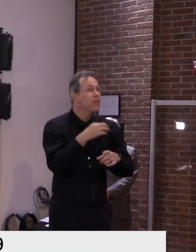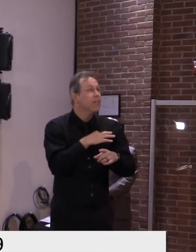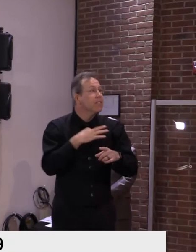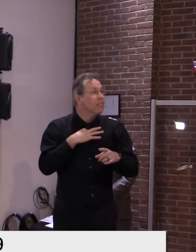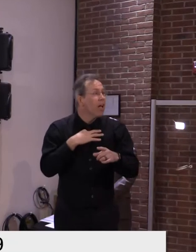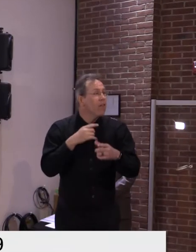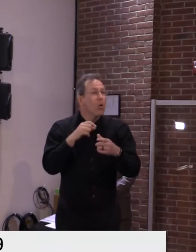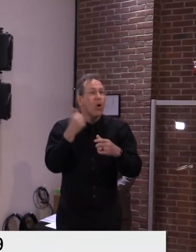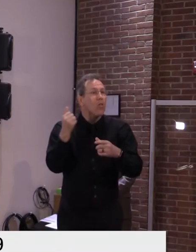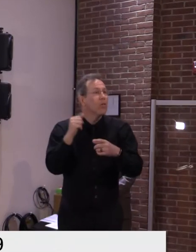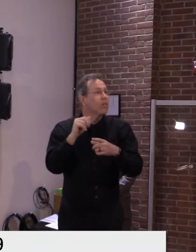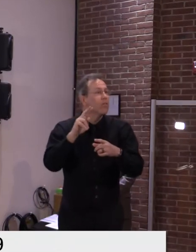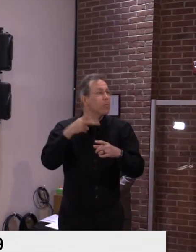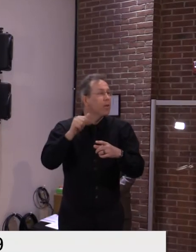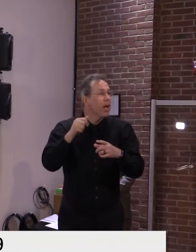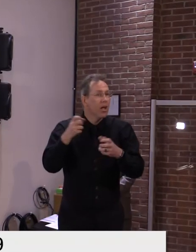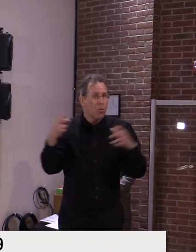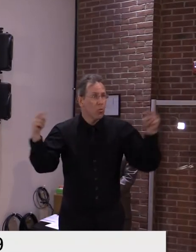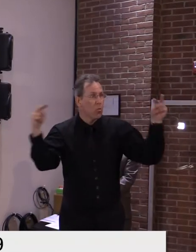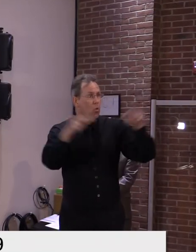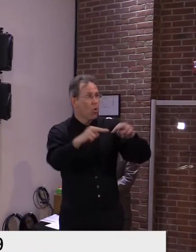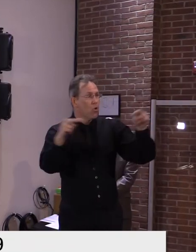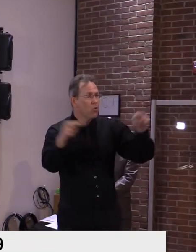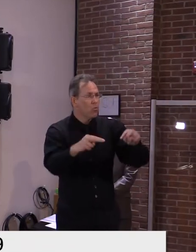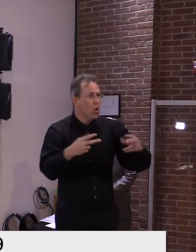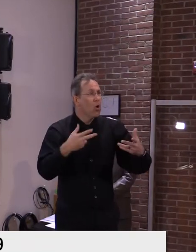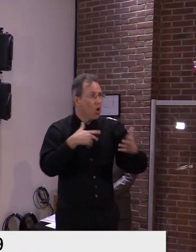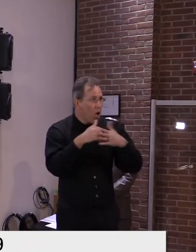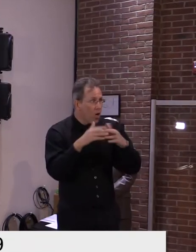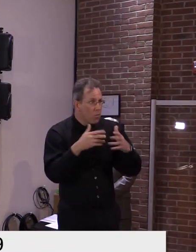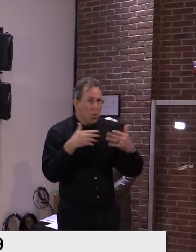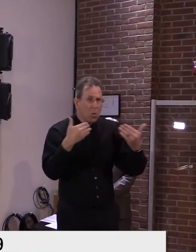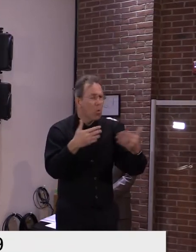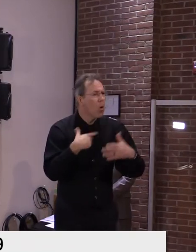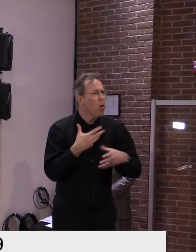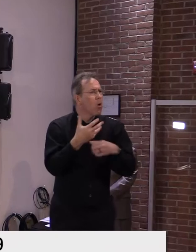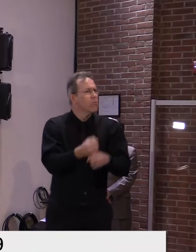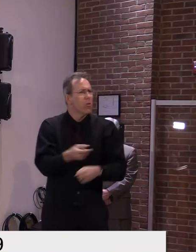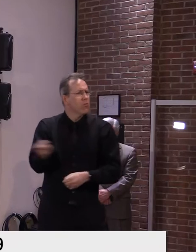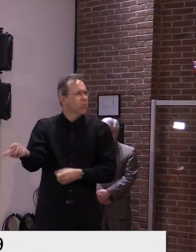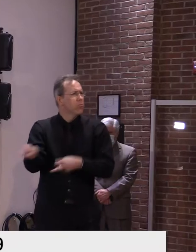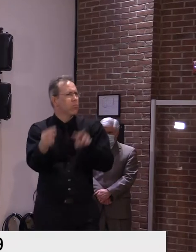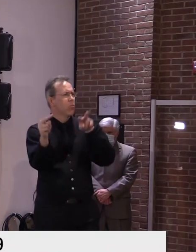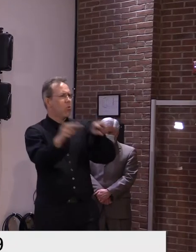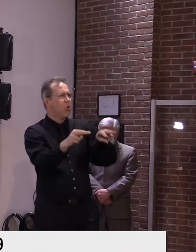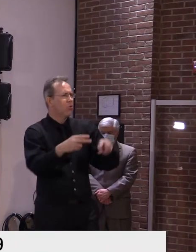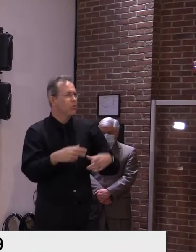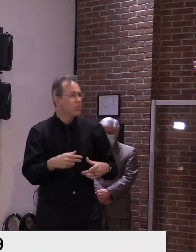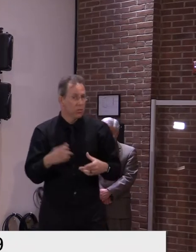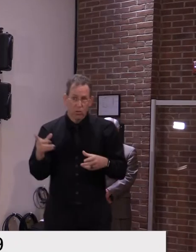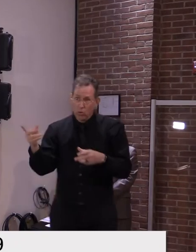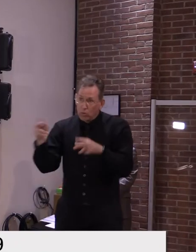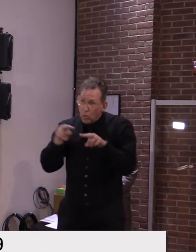Okay, so you were offered a chance to I was personally offered the chance, yes, and I chose not to take that chance.